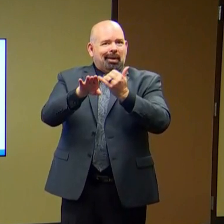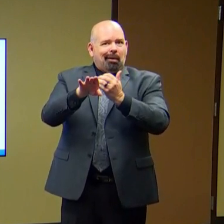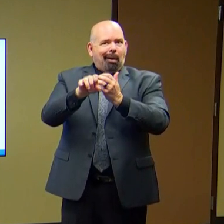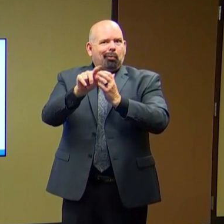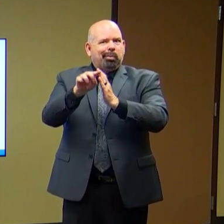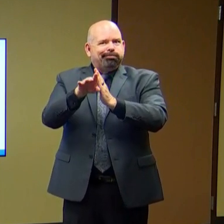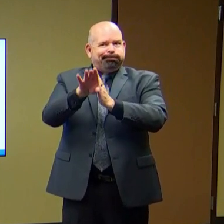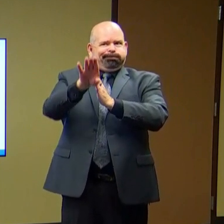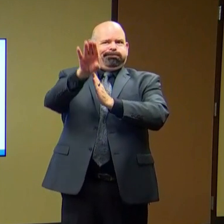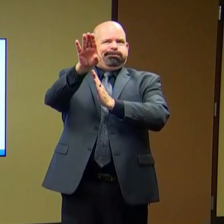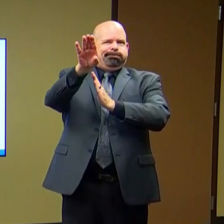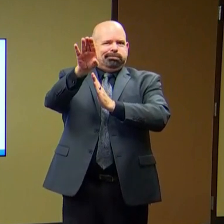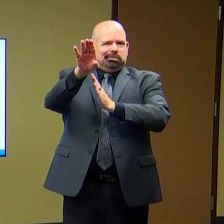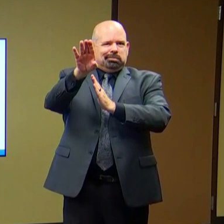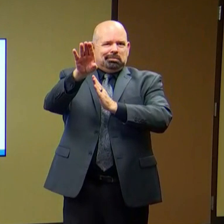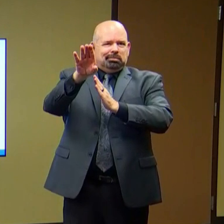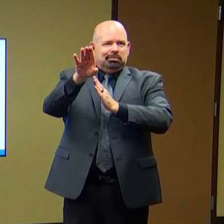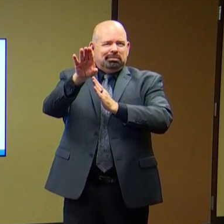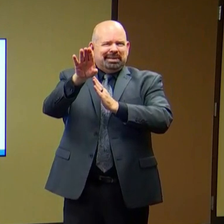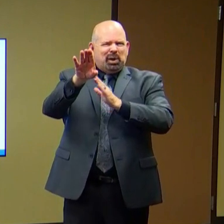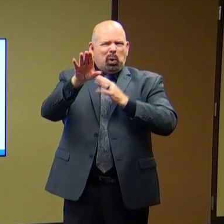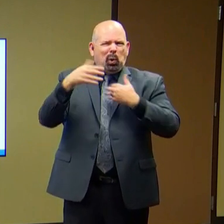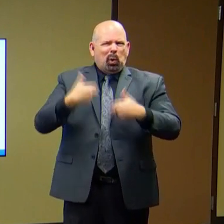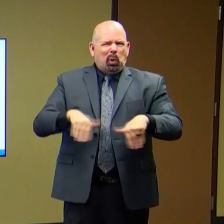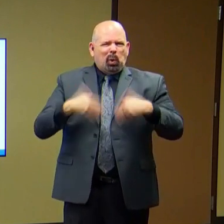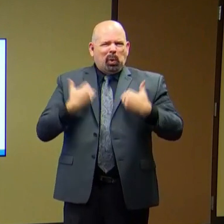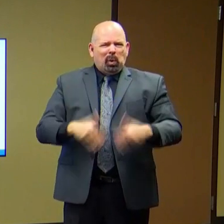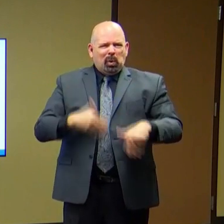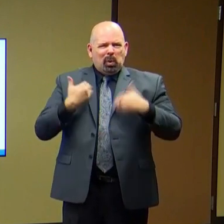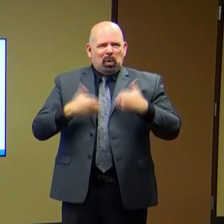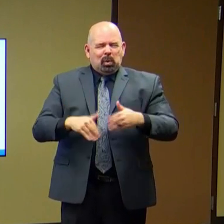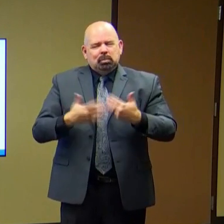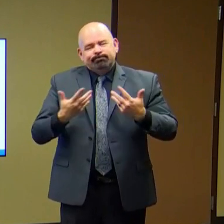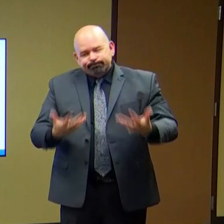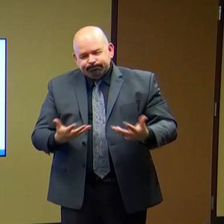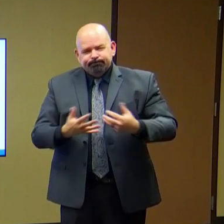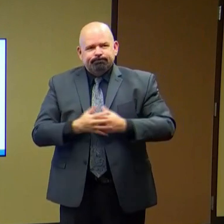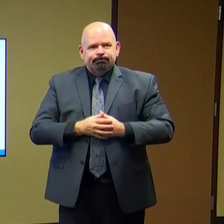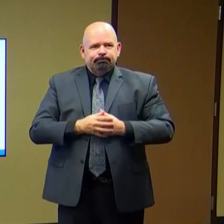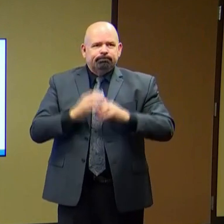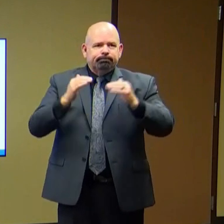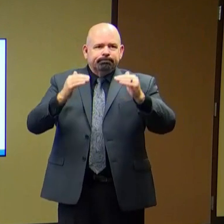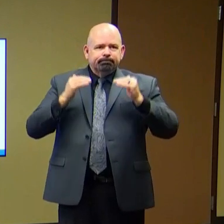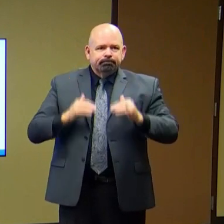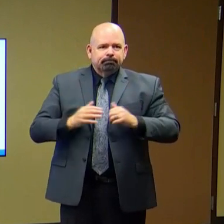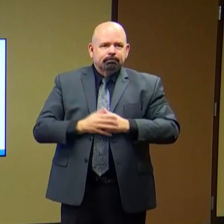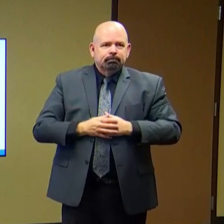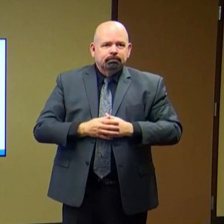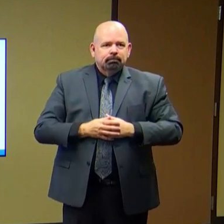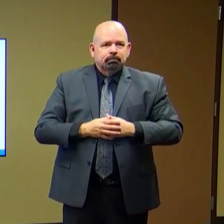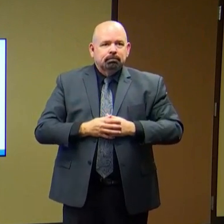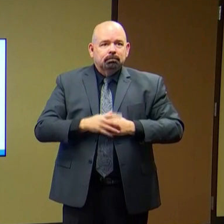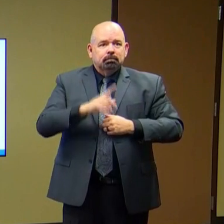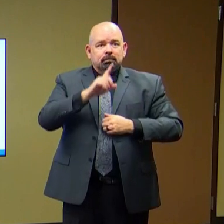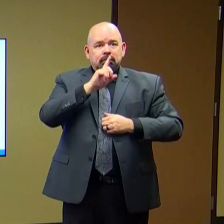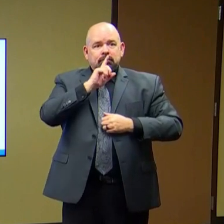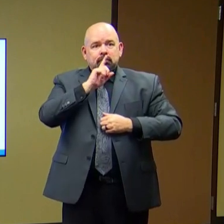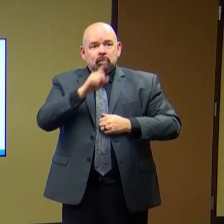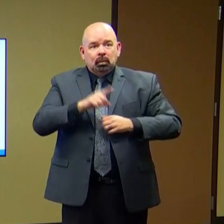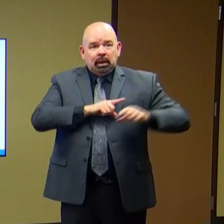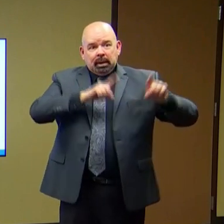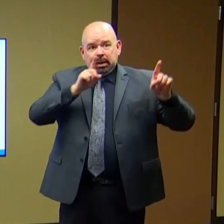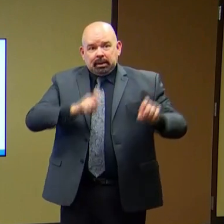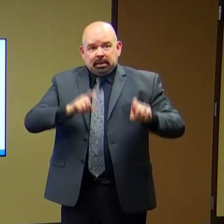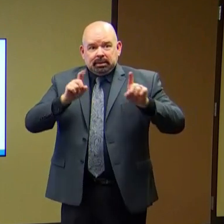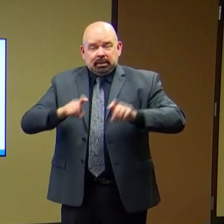Next slide. This is the number of confirmed inpatients. So this includes in the general hospital beds as well as